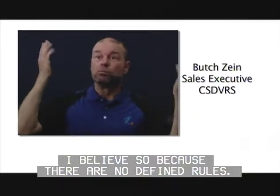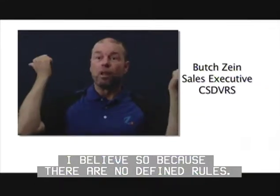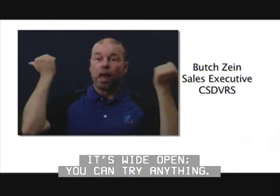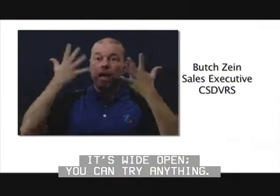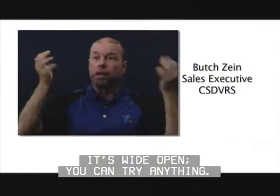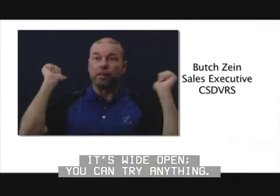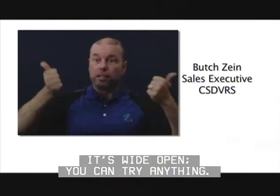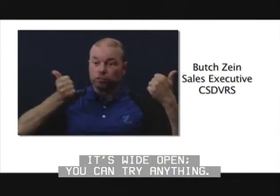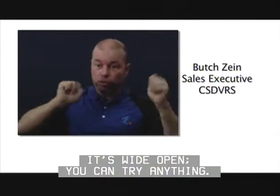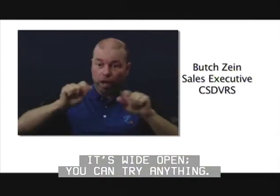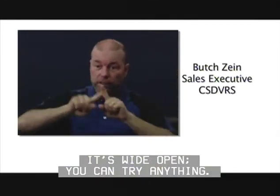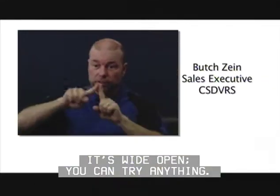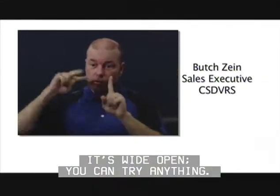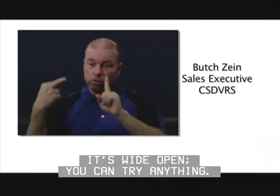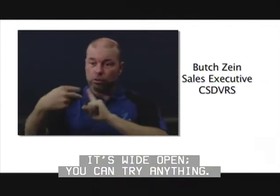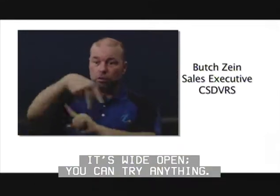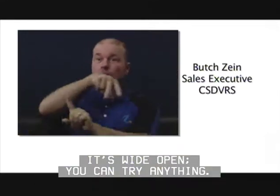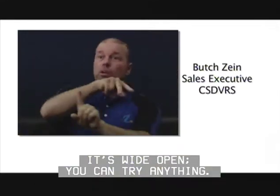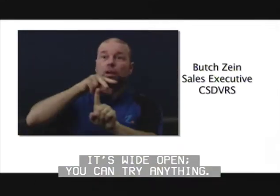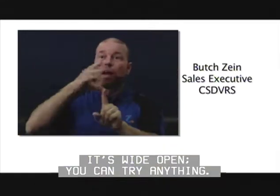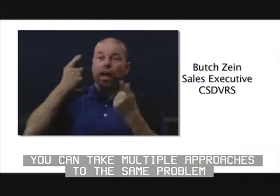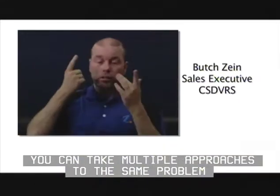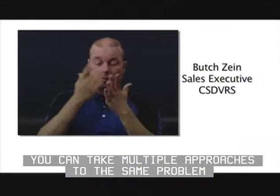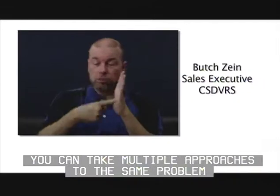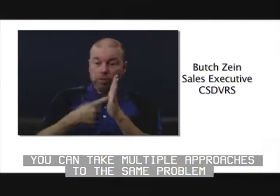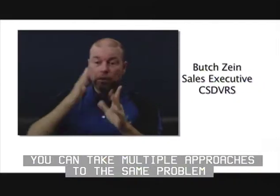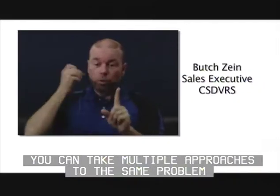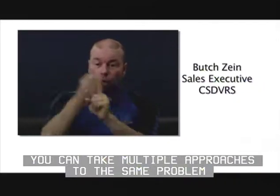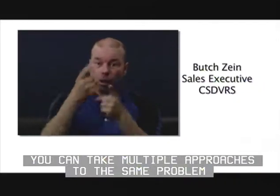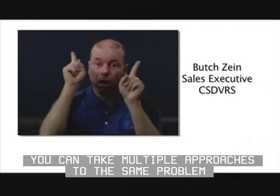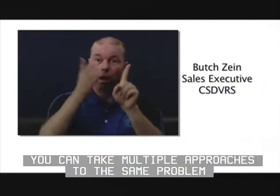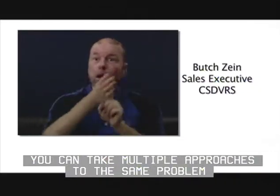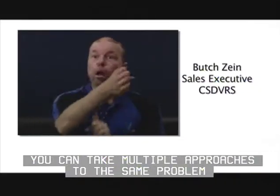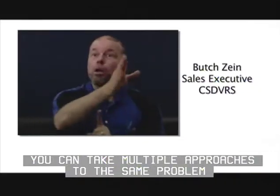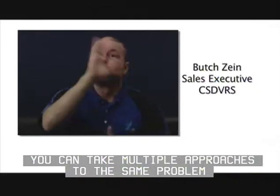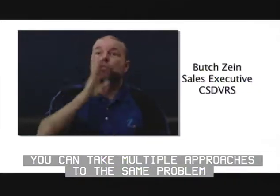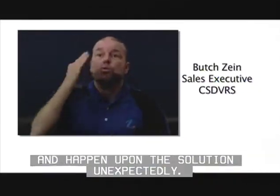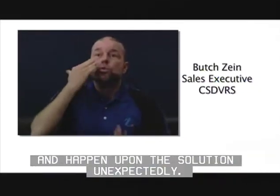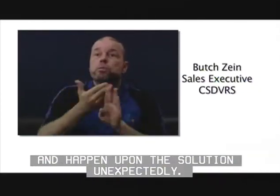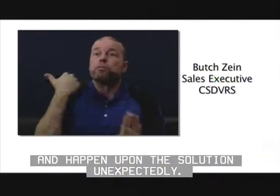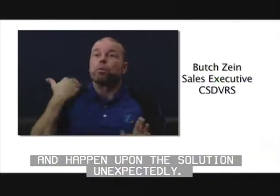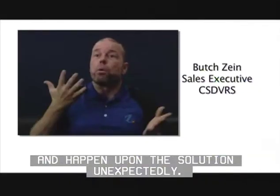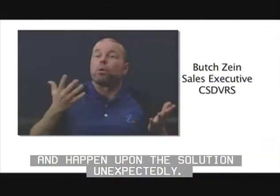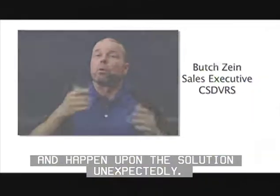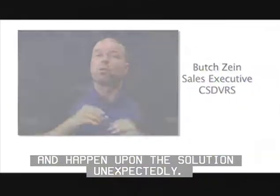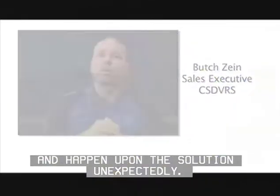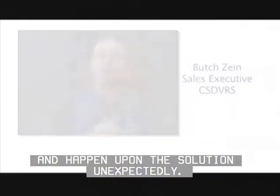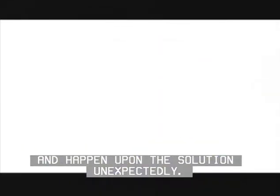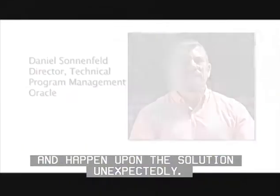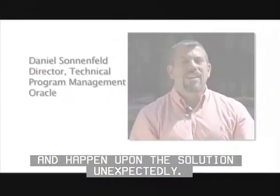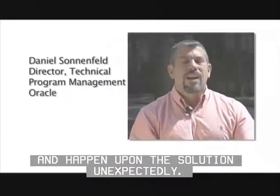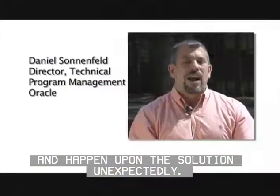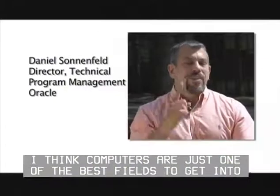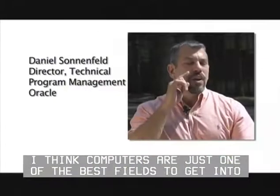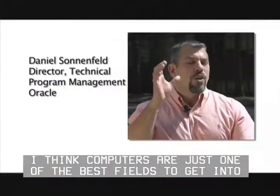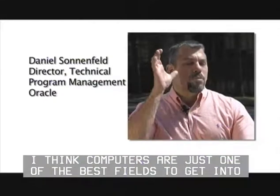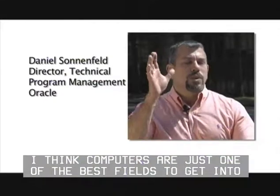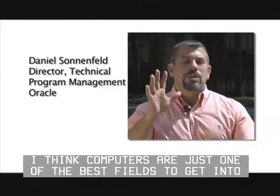It's wide open. You can try anything. You can take multiple approaches to the same problem and happen upon the solution unexpectedly. I think computers is